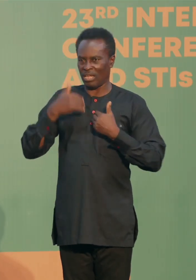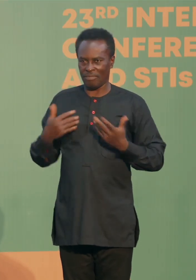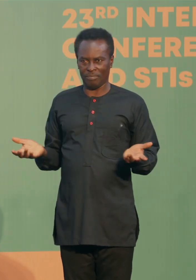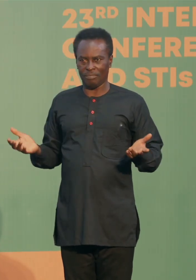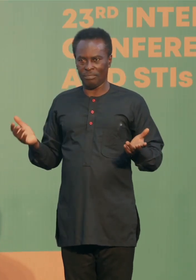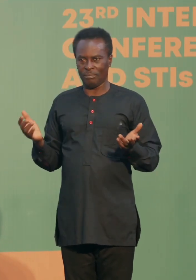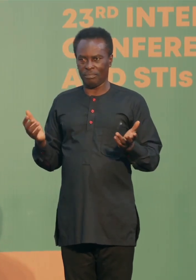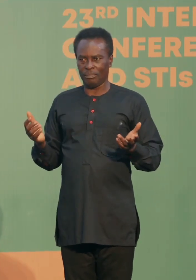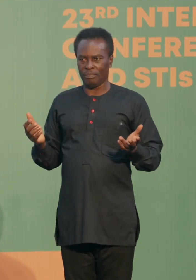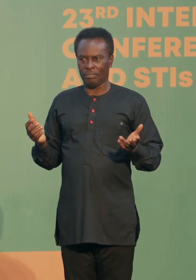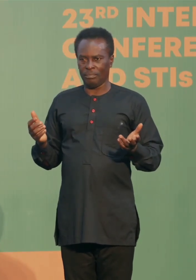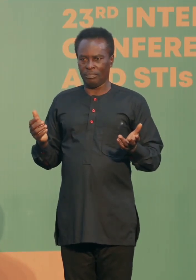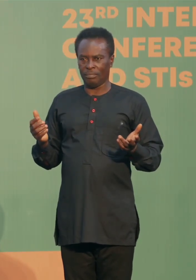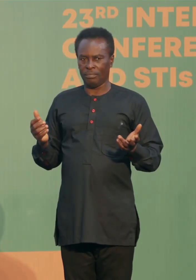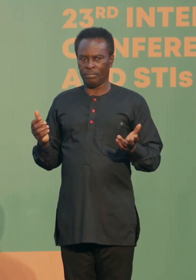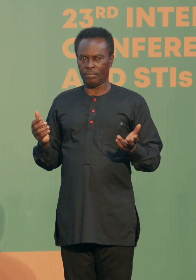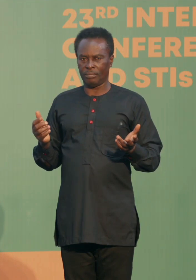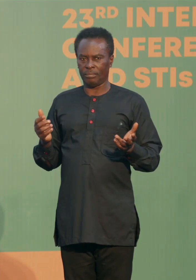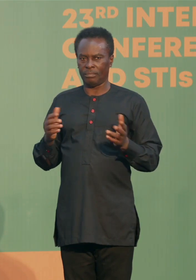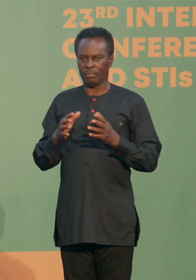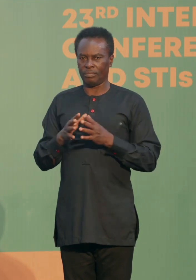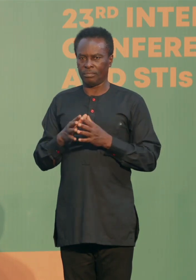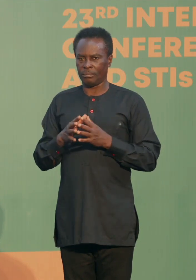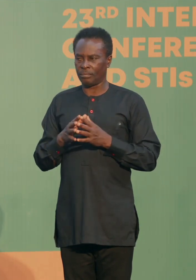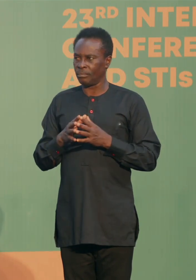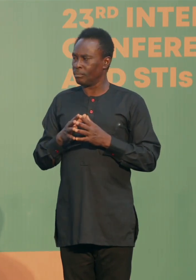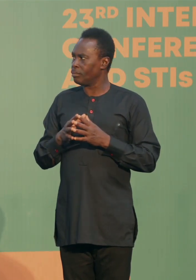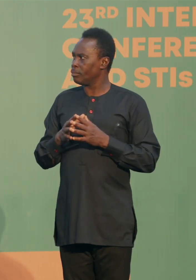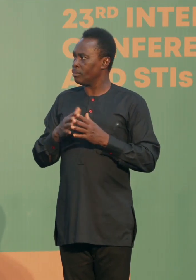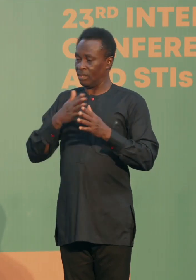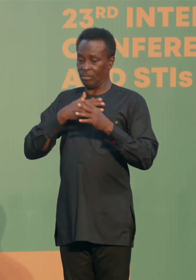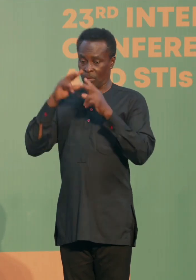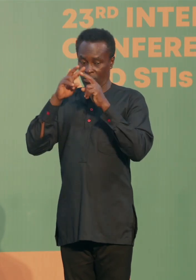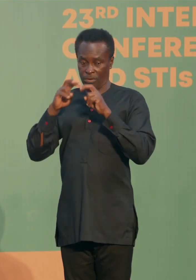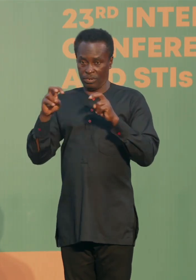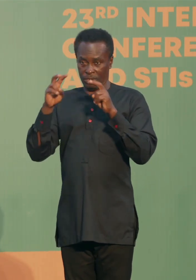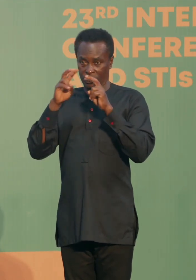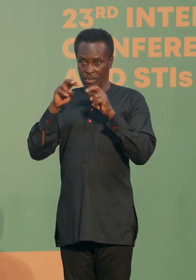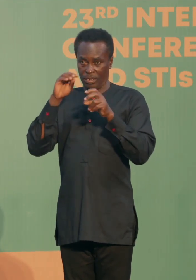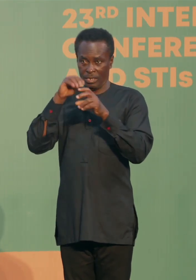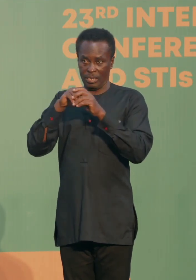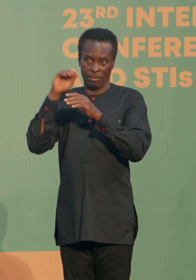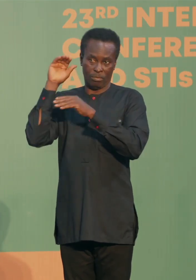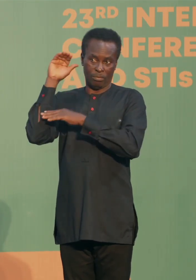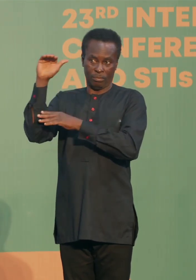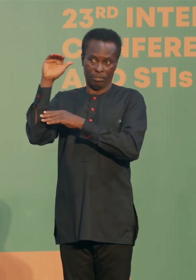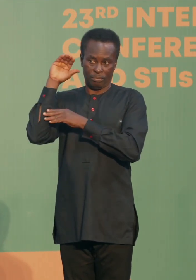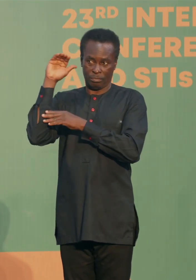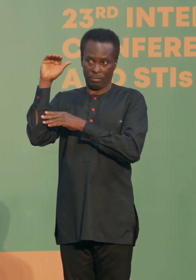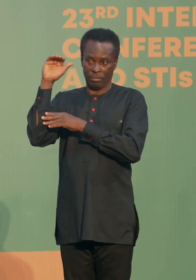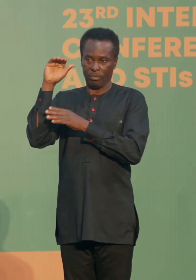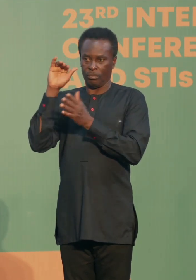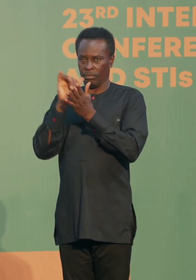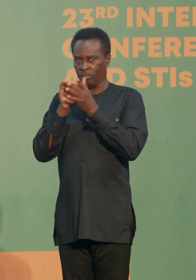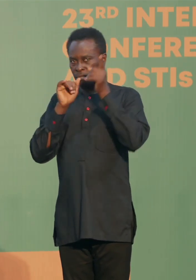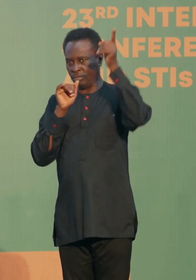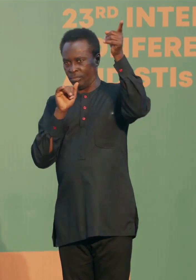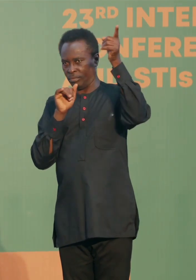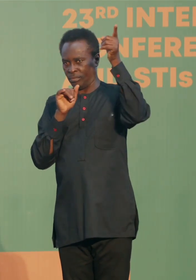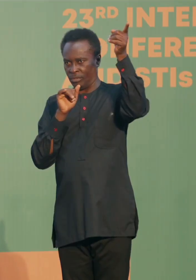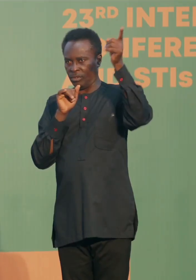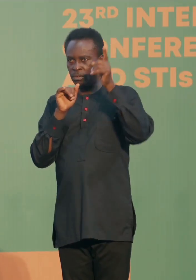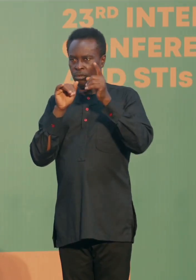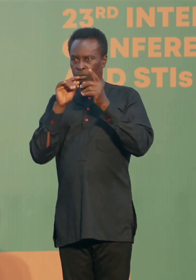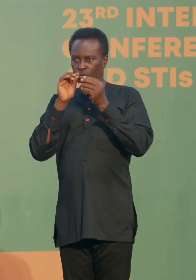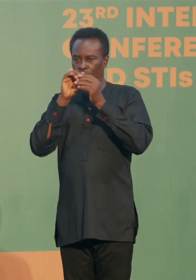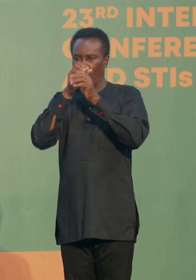My research unit in Harare, were one of the first ones to publish